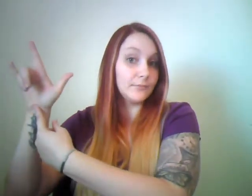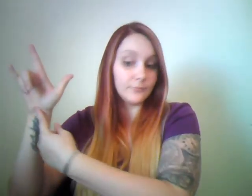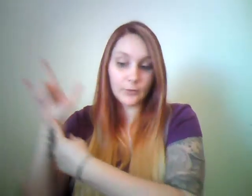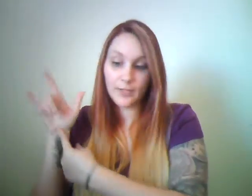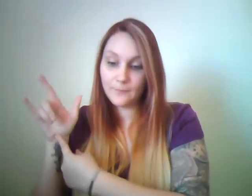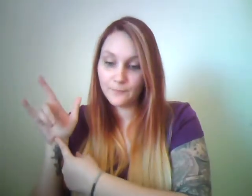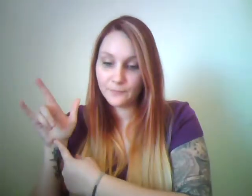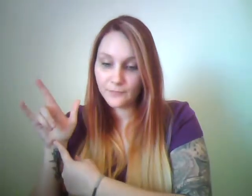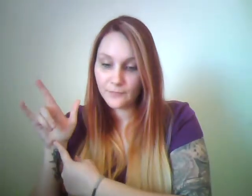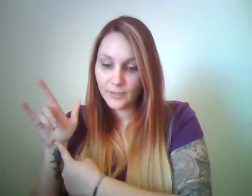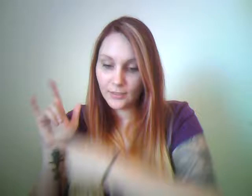Okay?